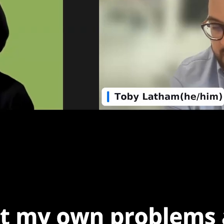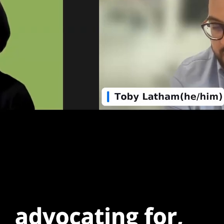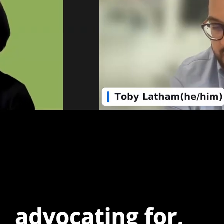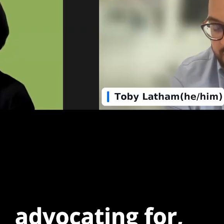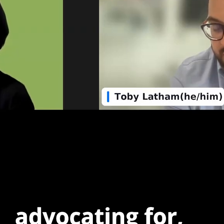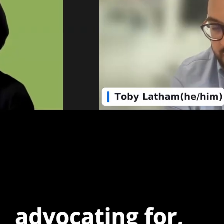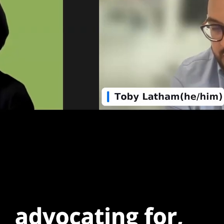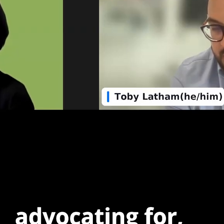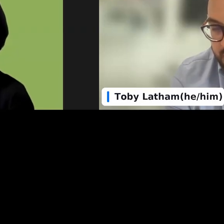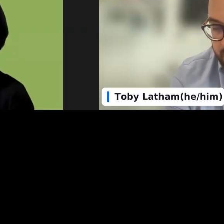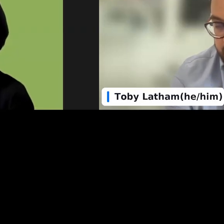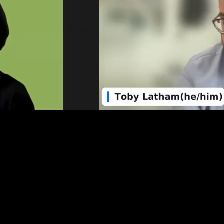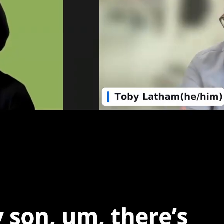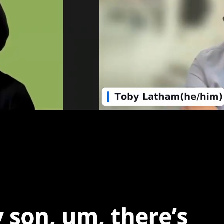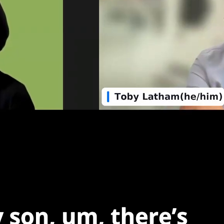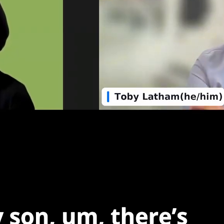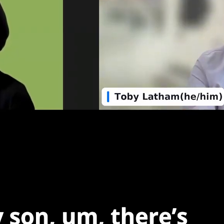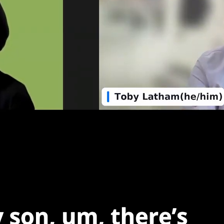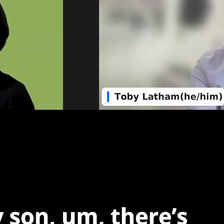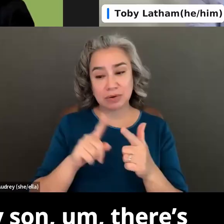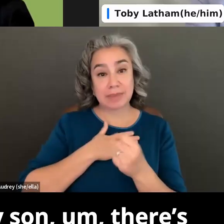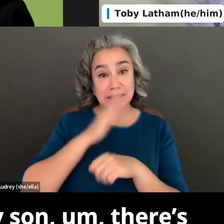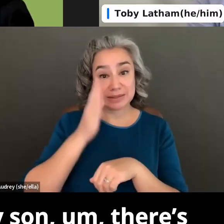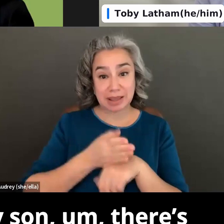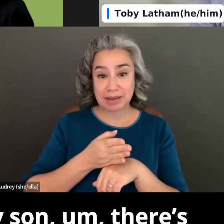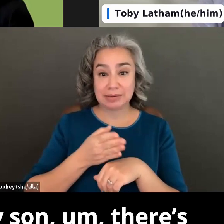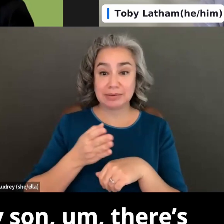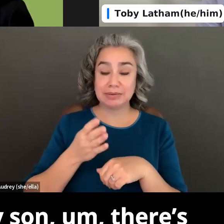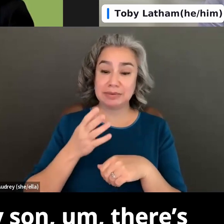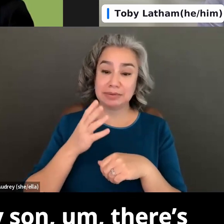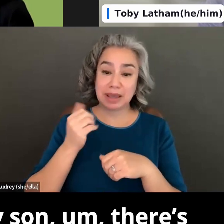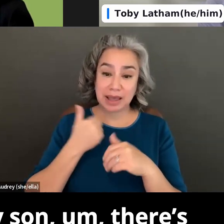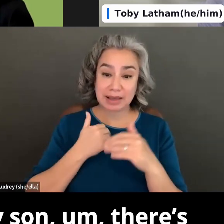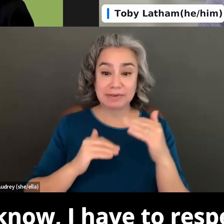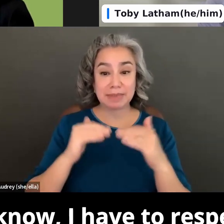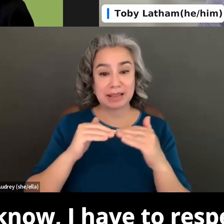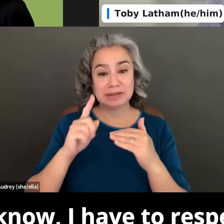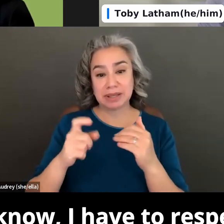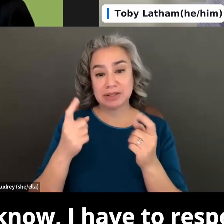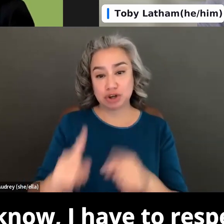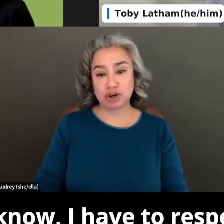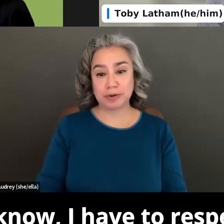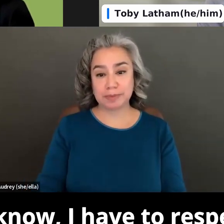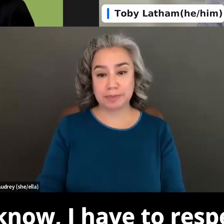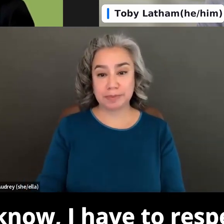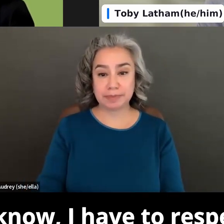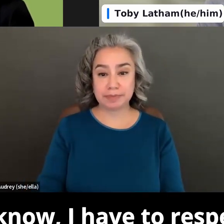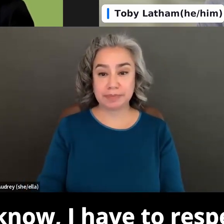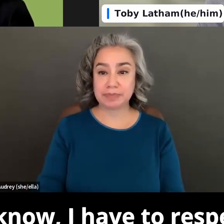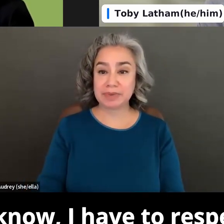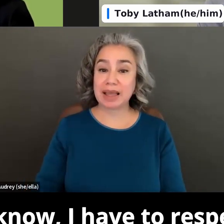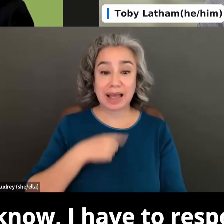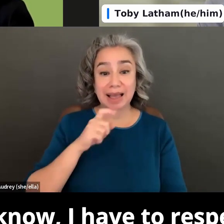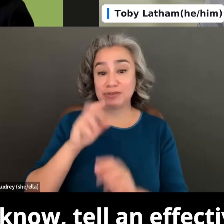but when I'm advocating for my son, there's this balance that has to occur. I have to respect his